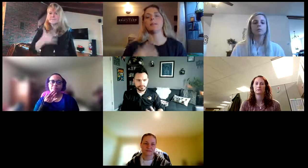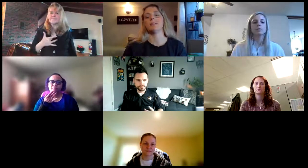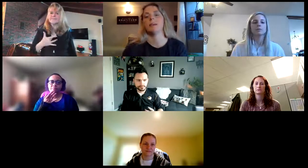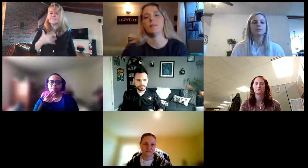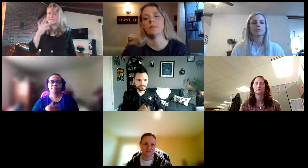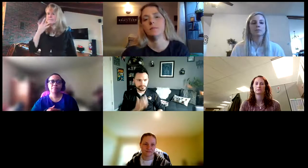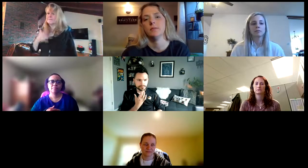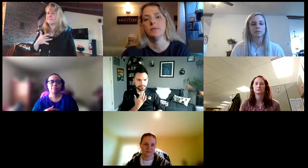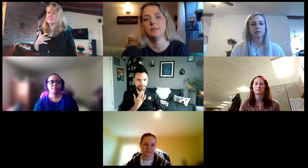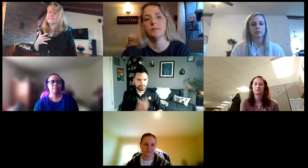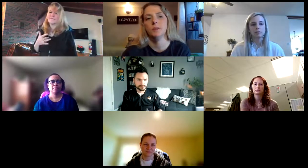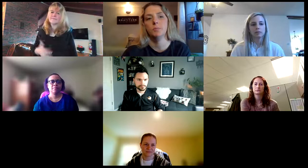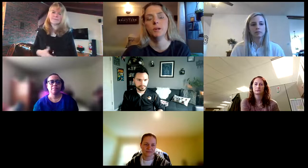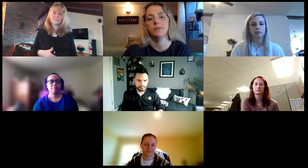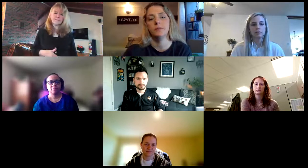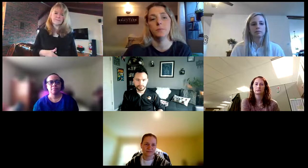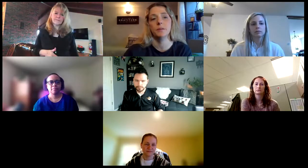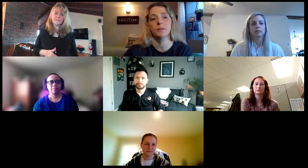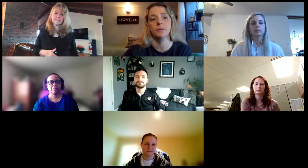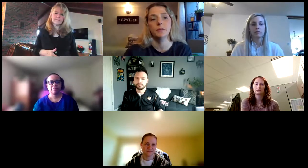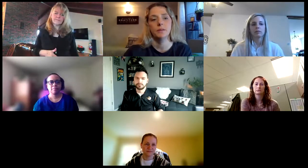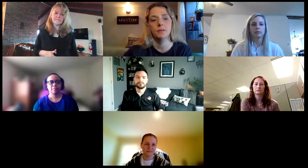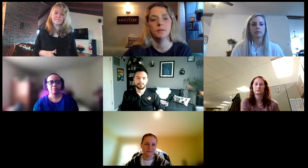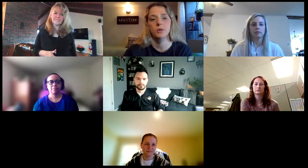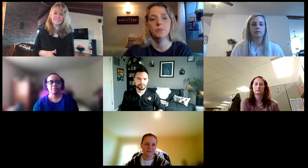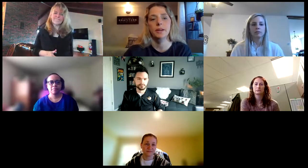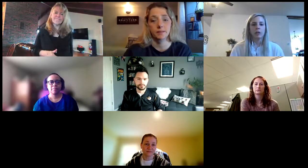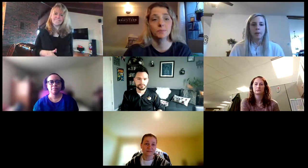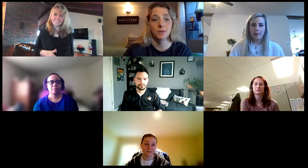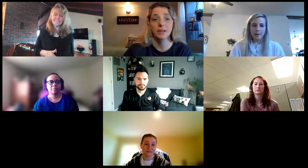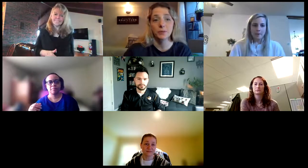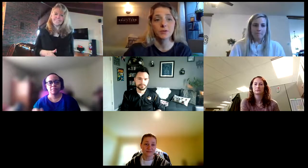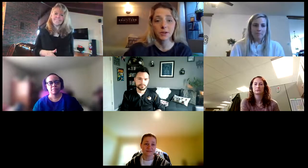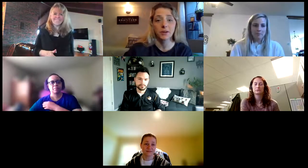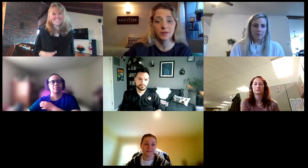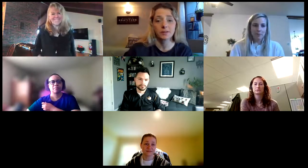of signs that look pretty similar, which makes